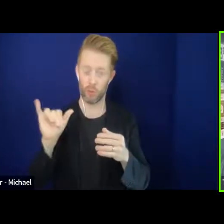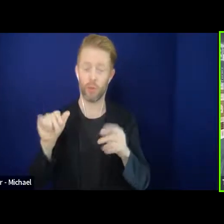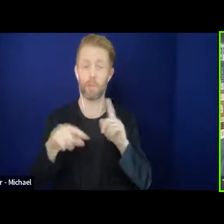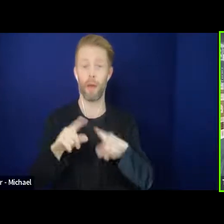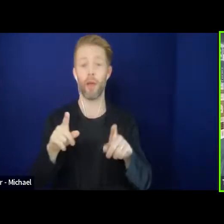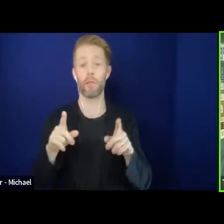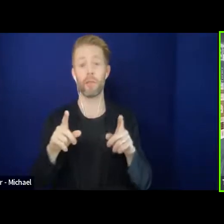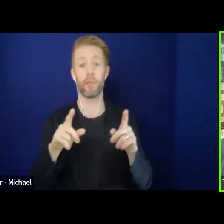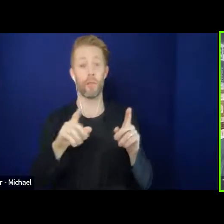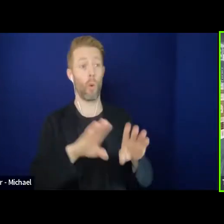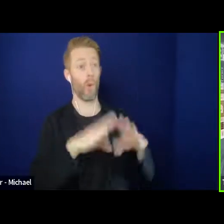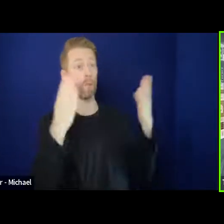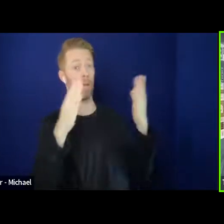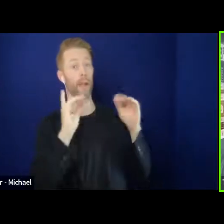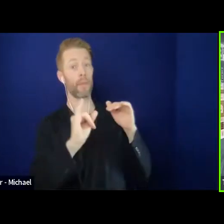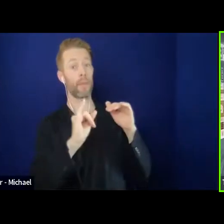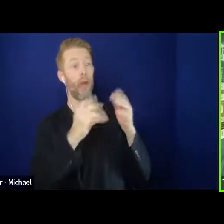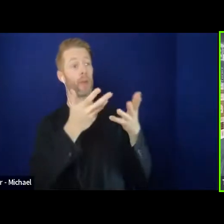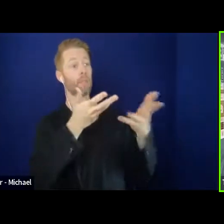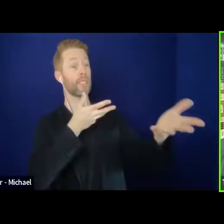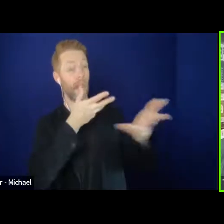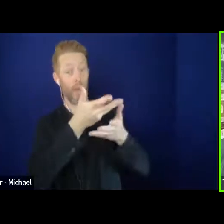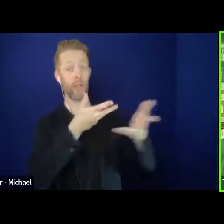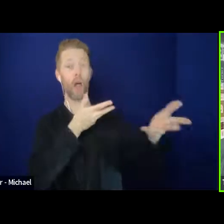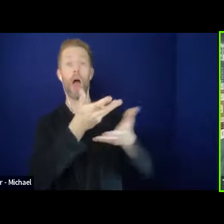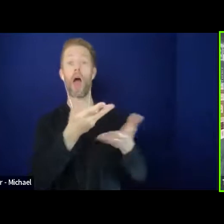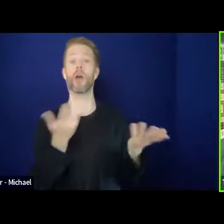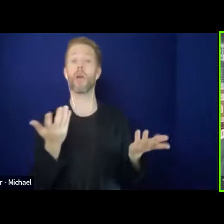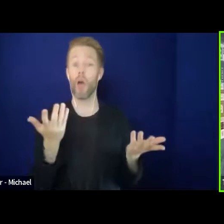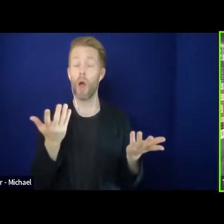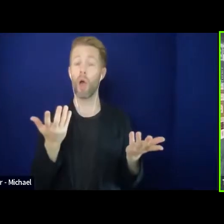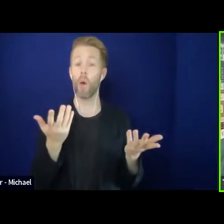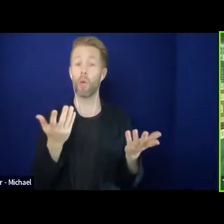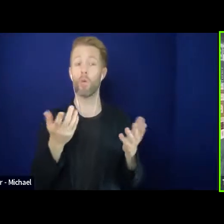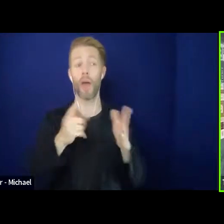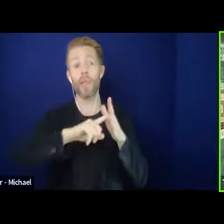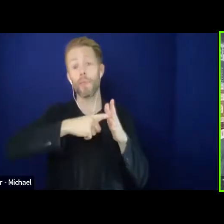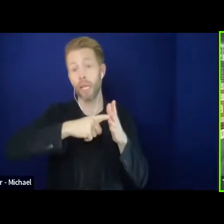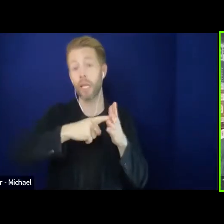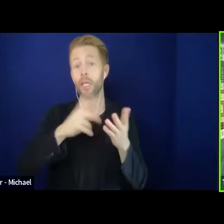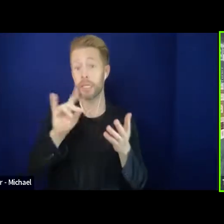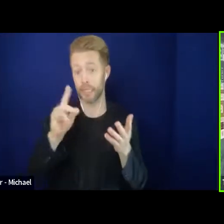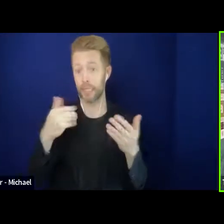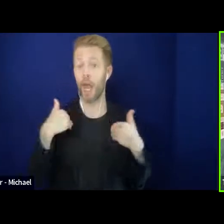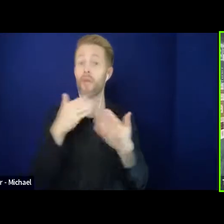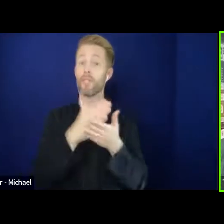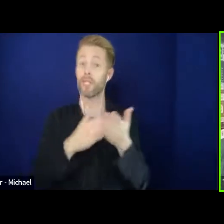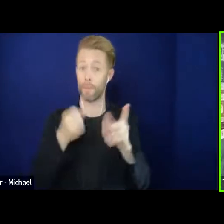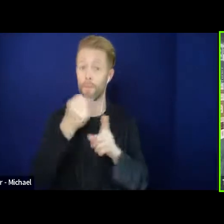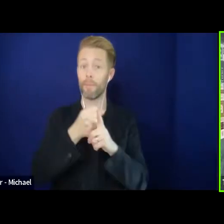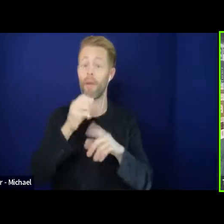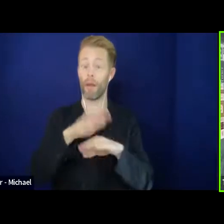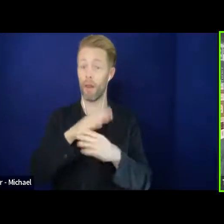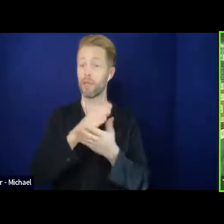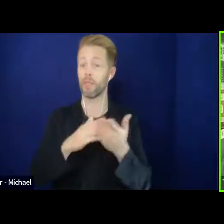that conversation, having that dialogue did have, at least initially, some impact on and some